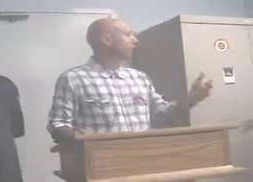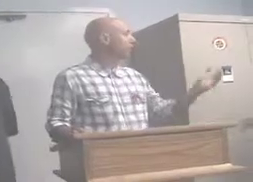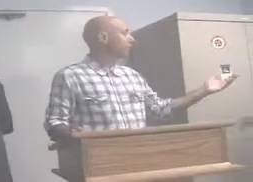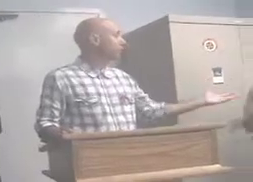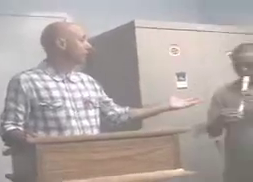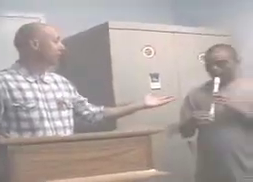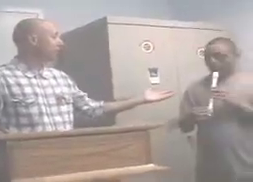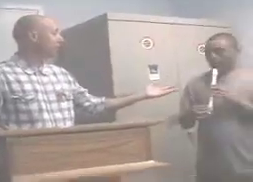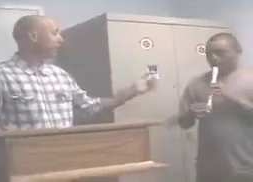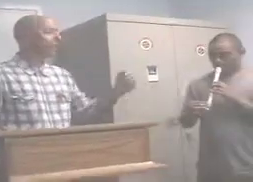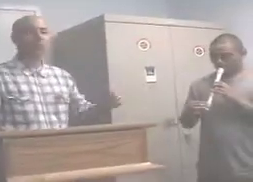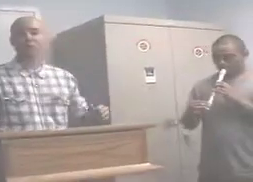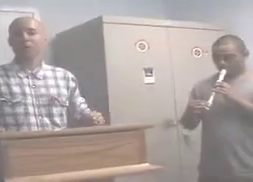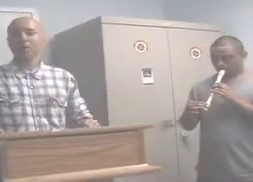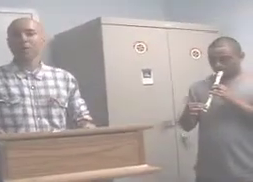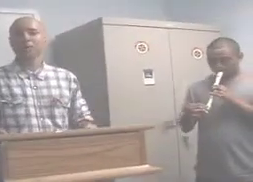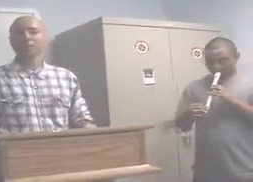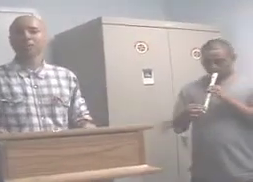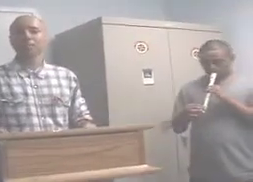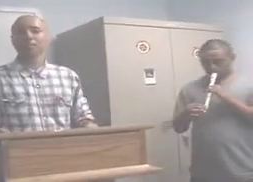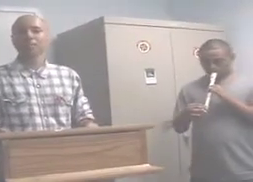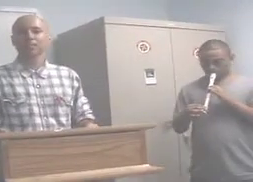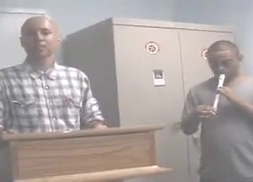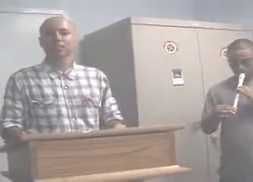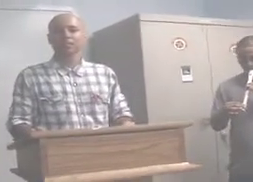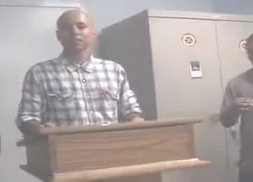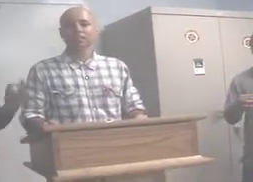And also Christopher as he plays the recorder.